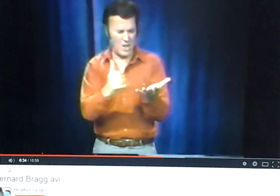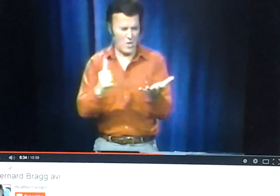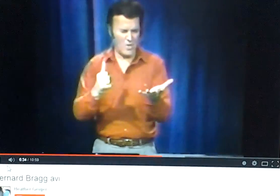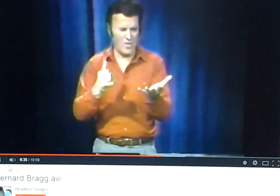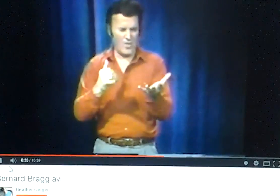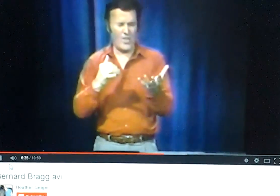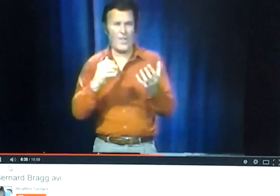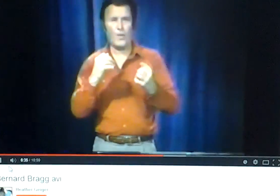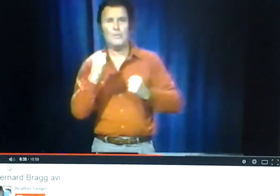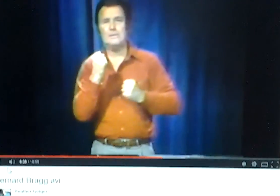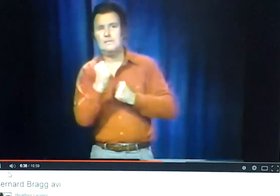on them.